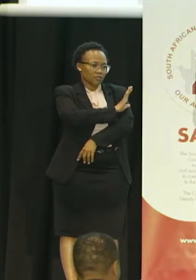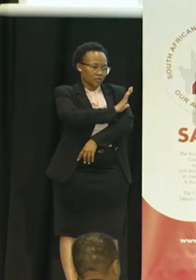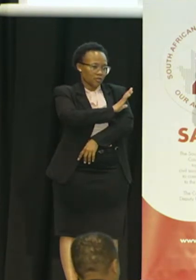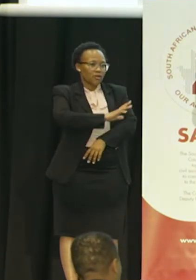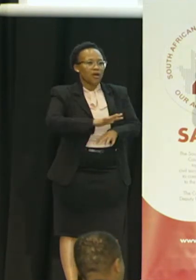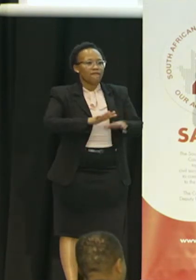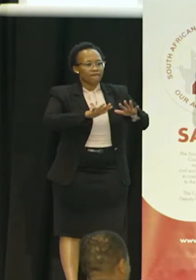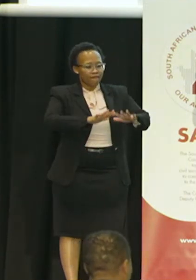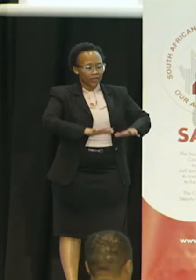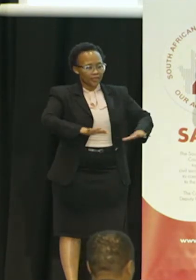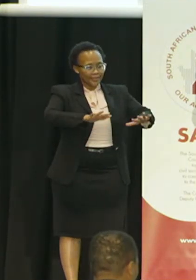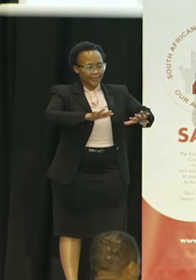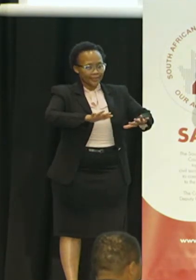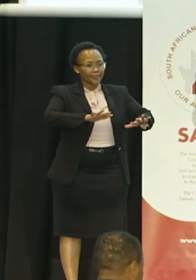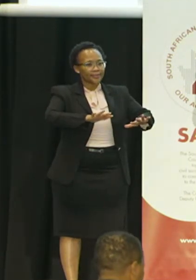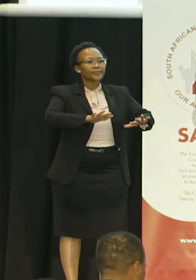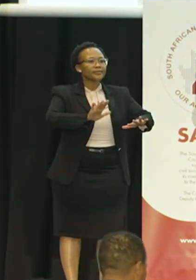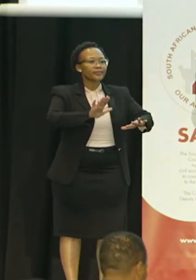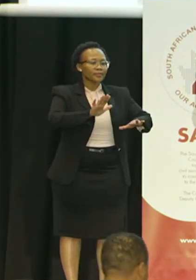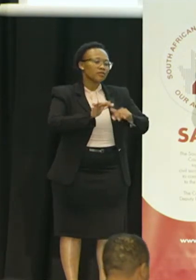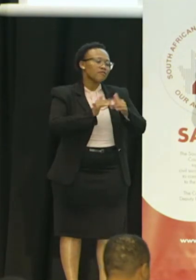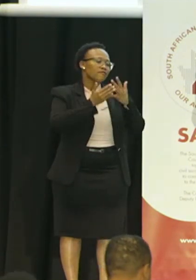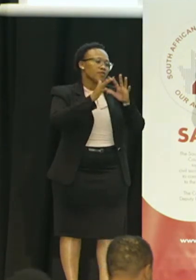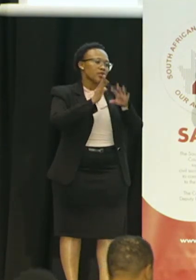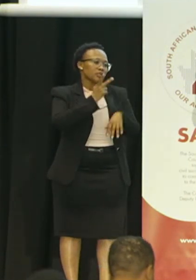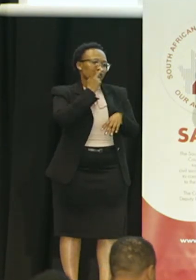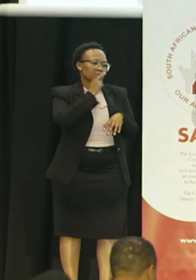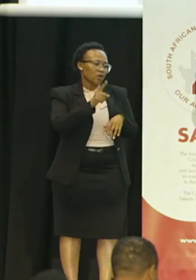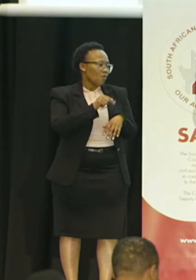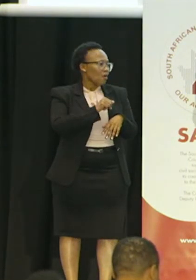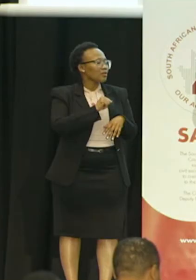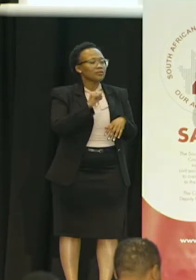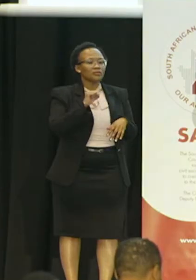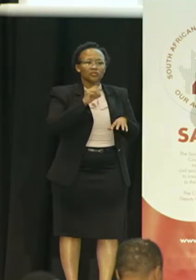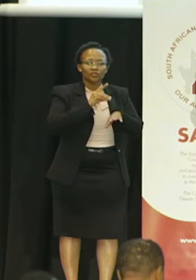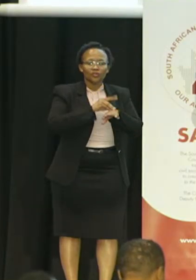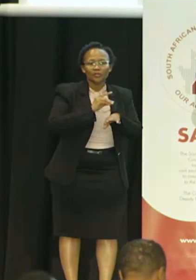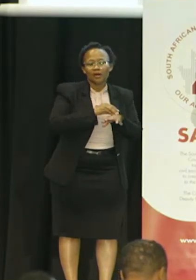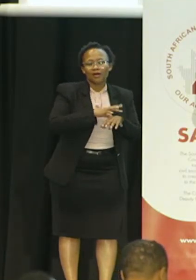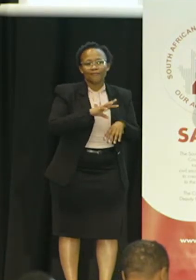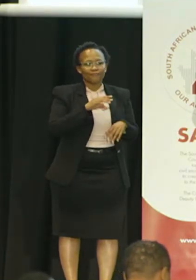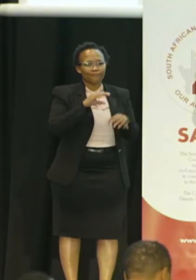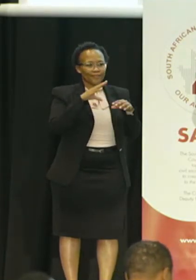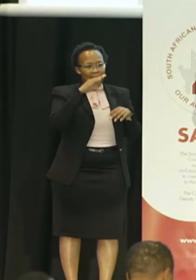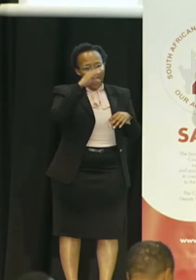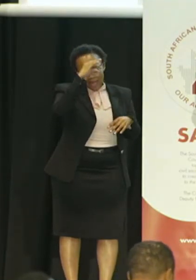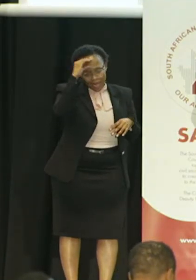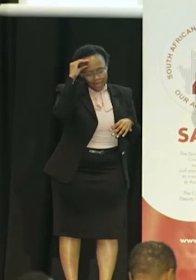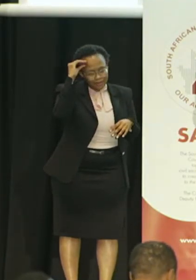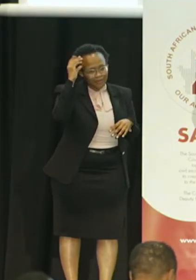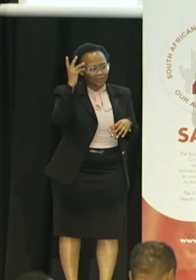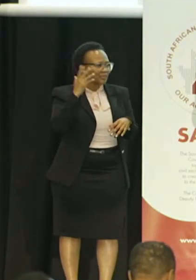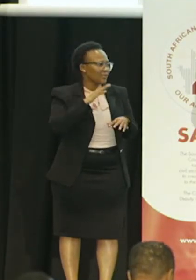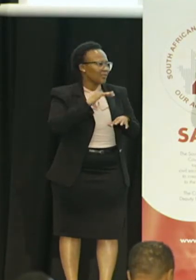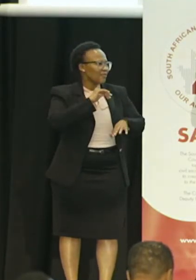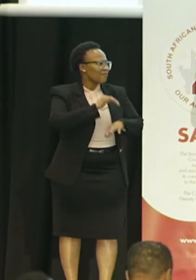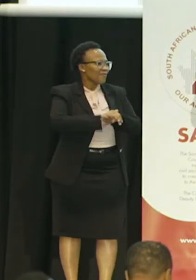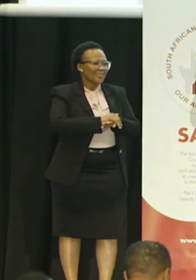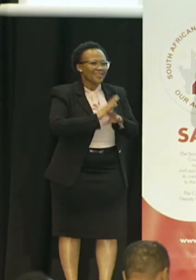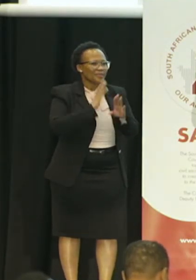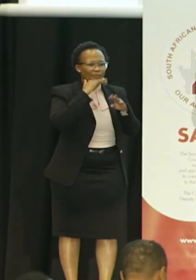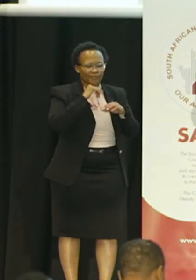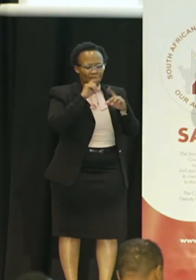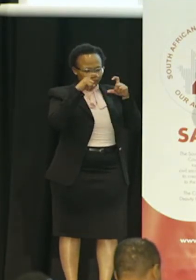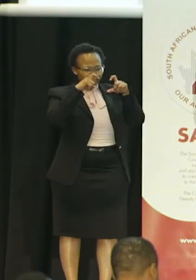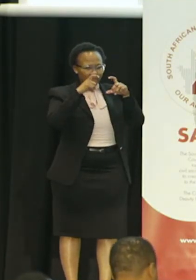because again, we've seen that clinical staff, you know, your nurses and your doctors, were the most that were unfriendly, followed by security guards. So